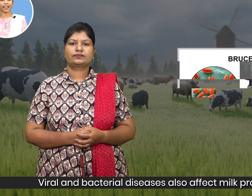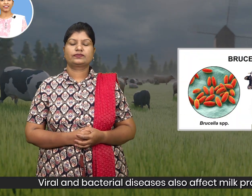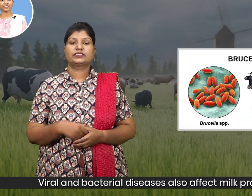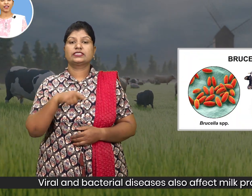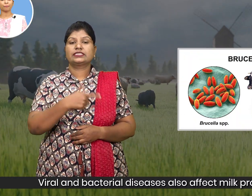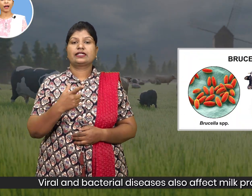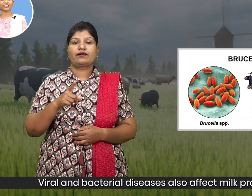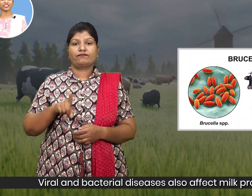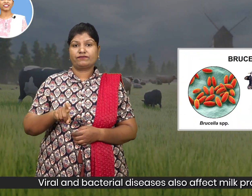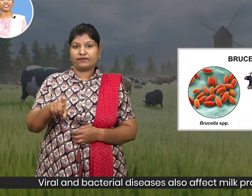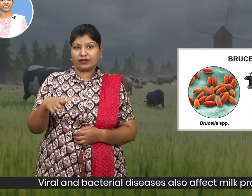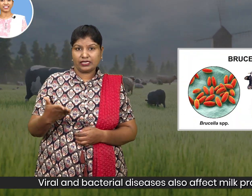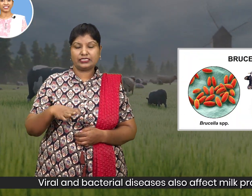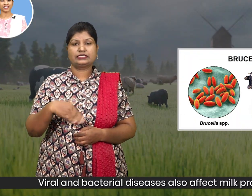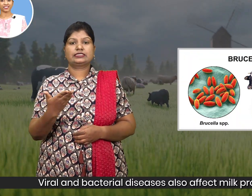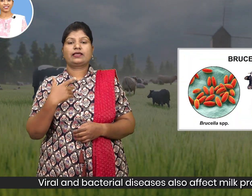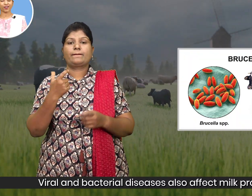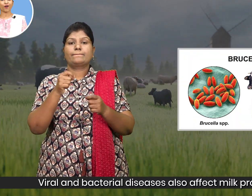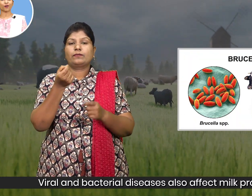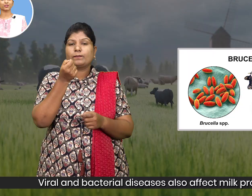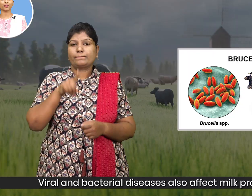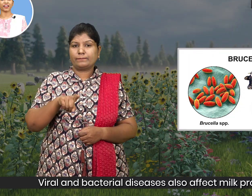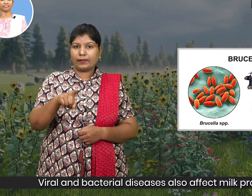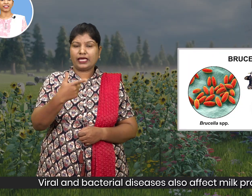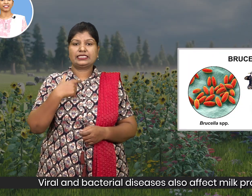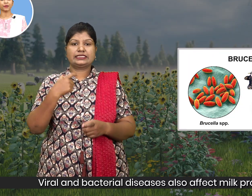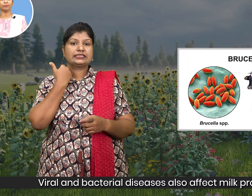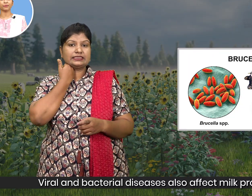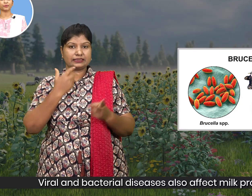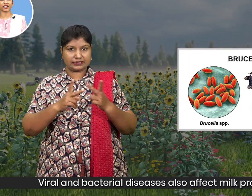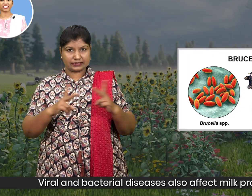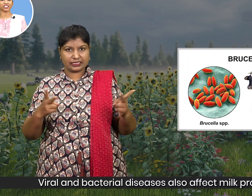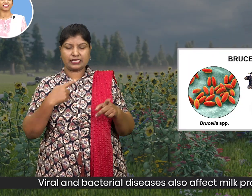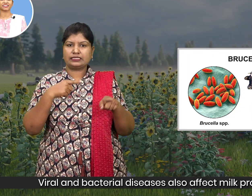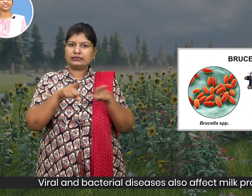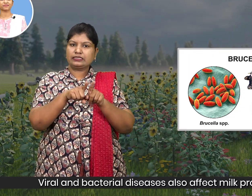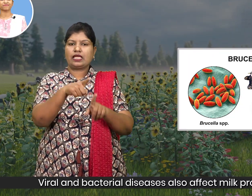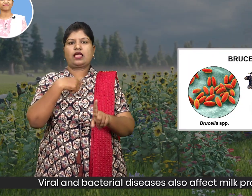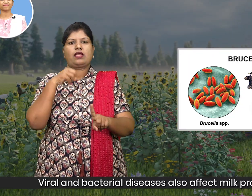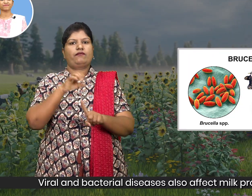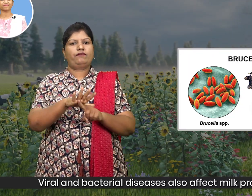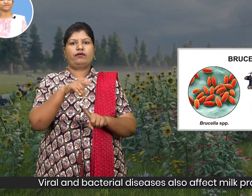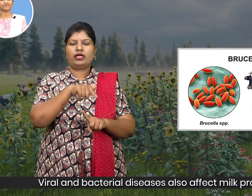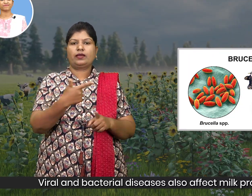Viral and bacterial diseases also affect milk production.